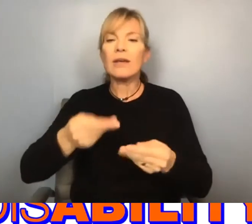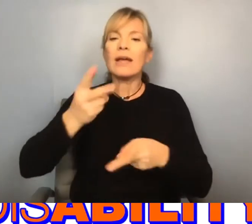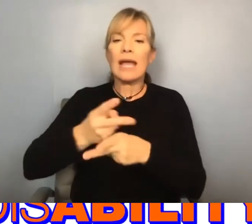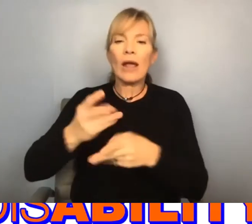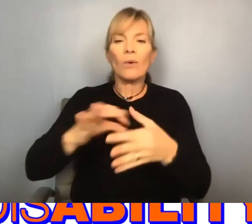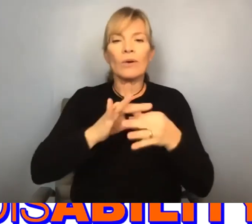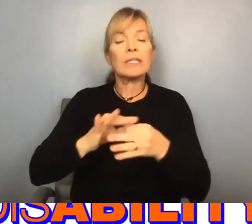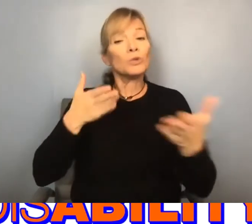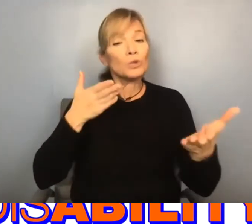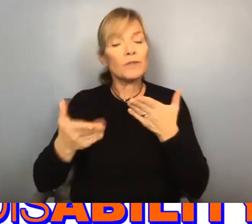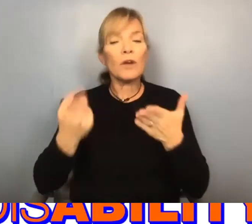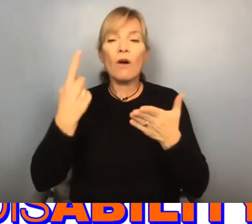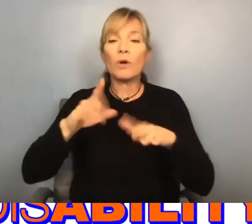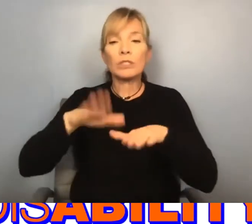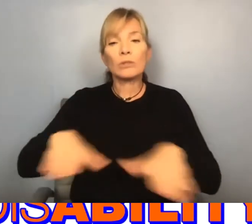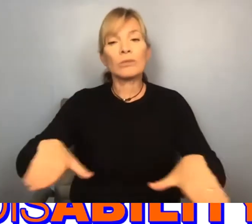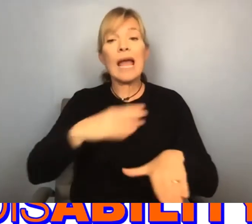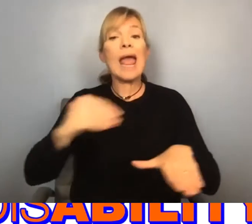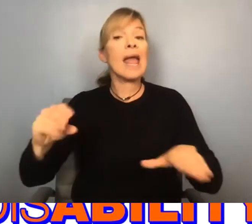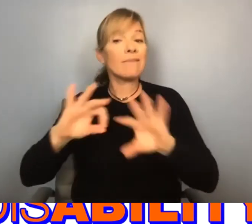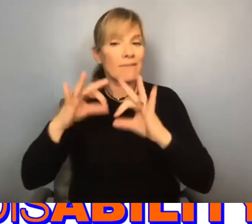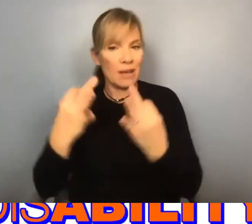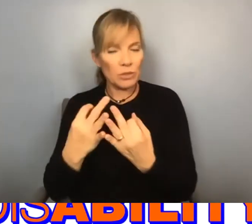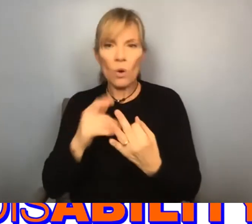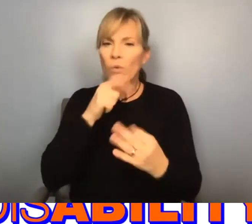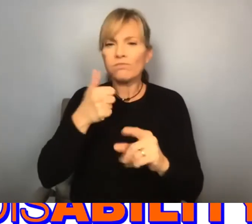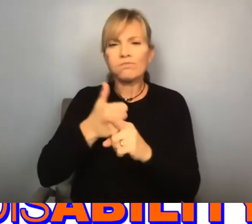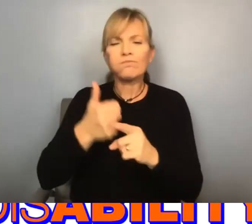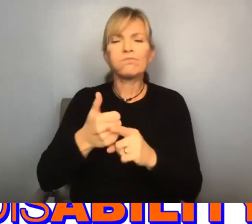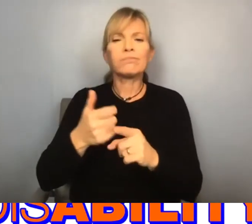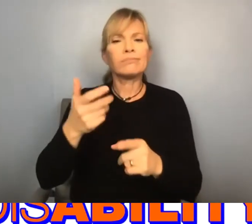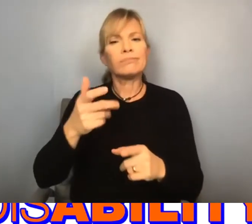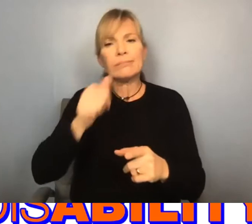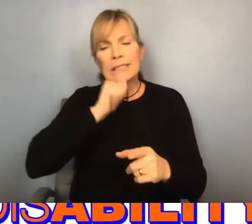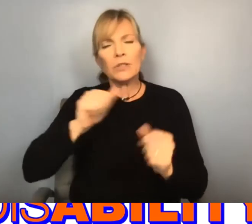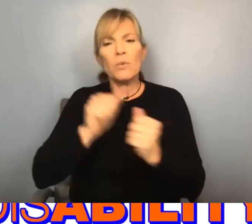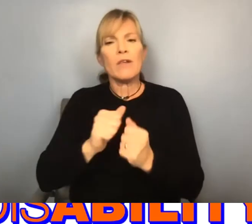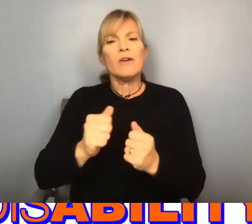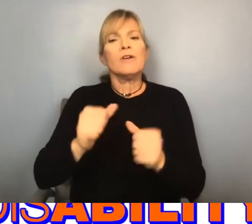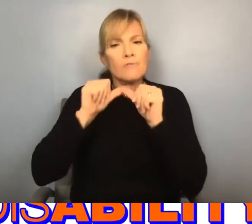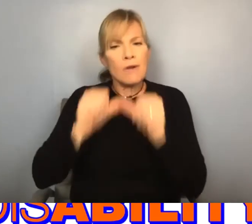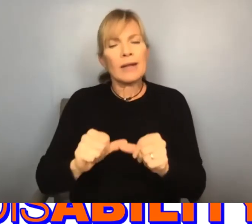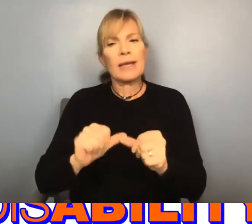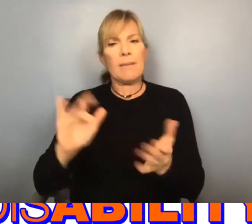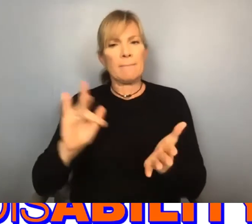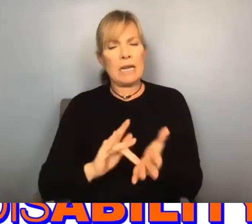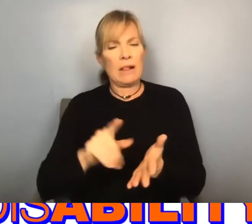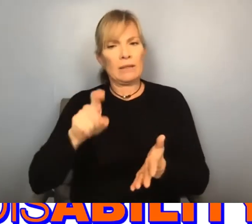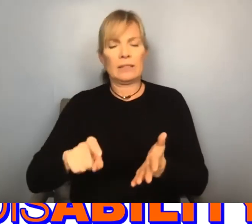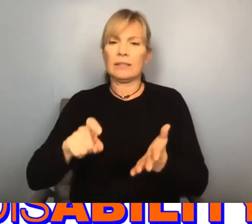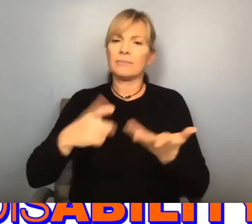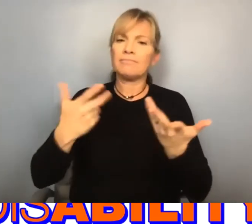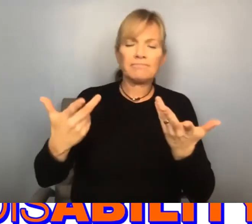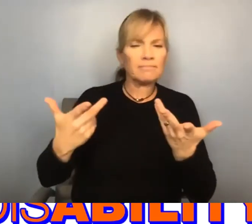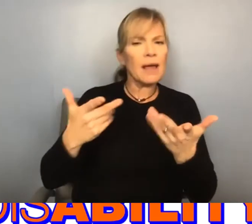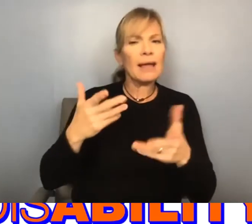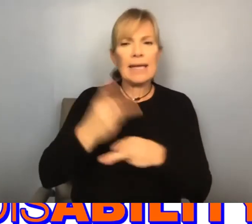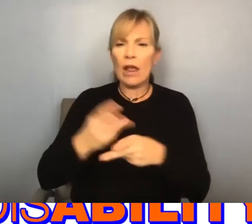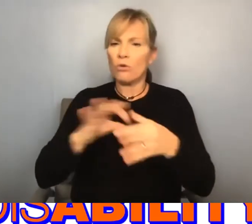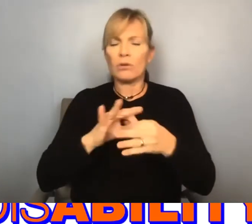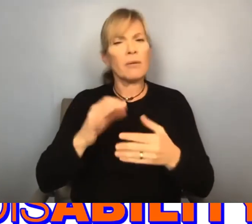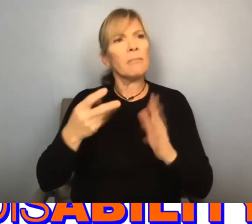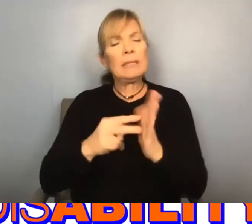services for children and families who are dealing with chronic medical needs. Now, care coordination can mean many things to